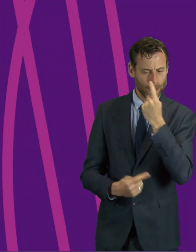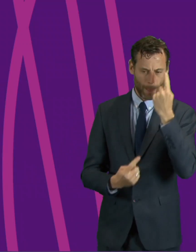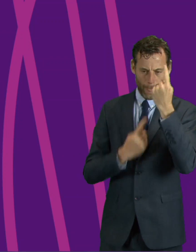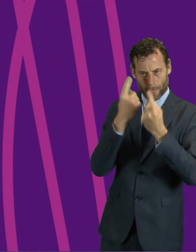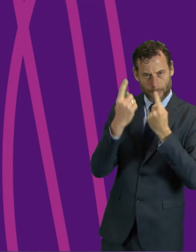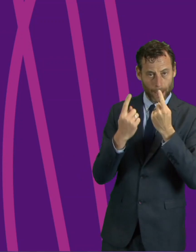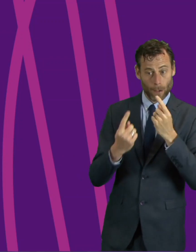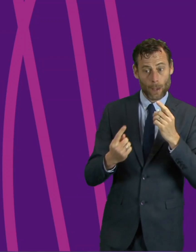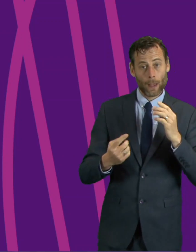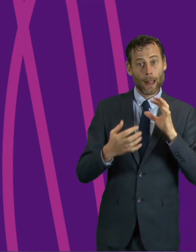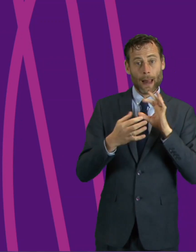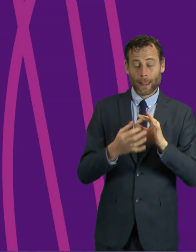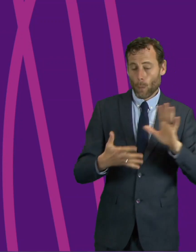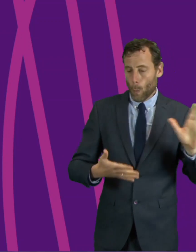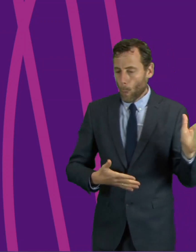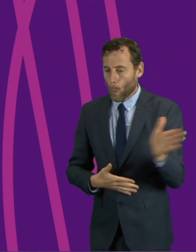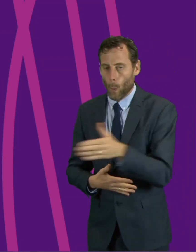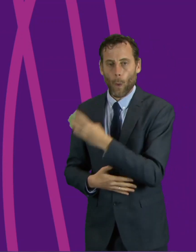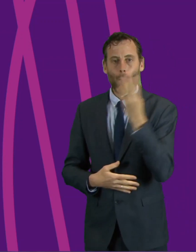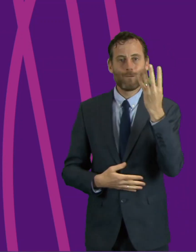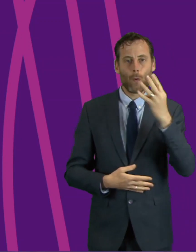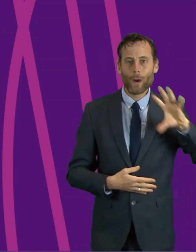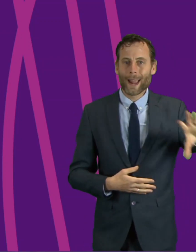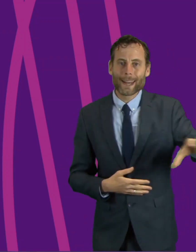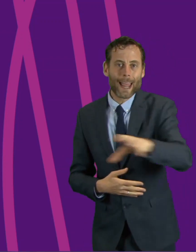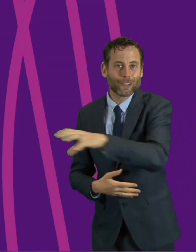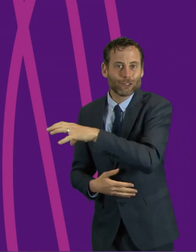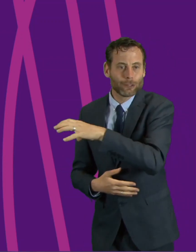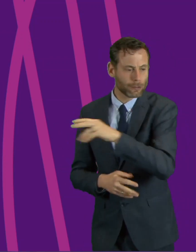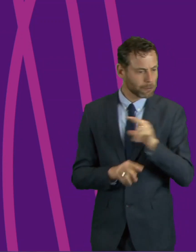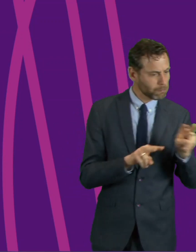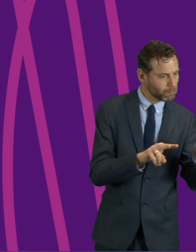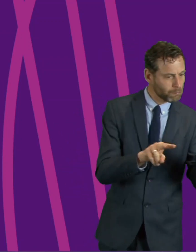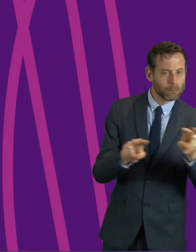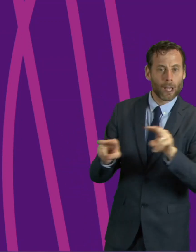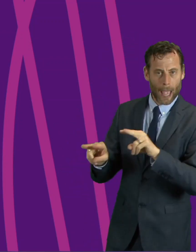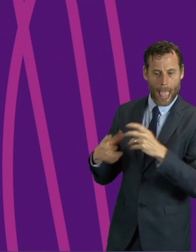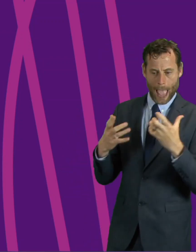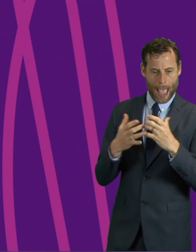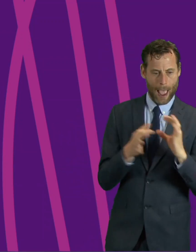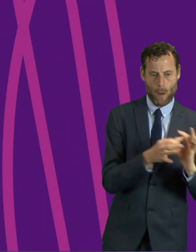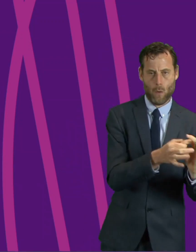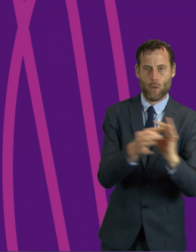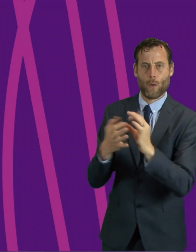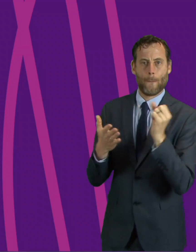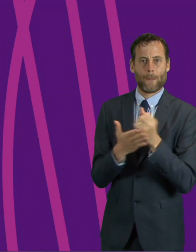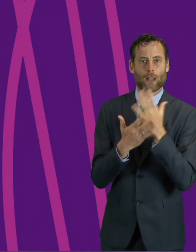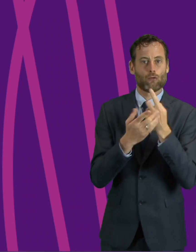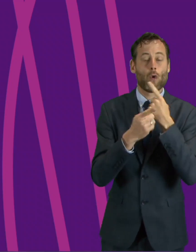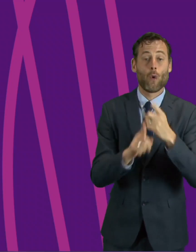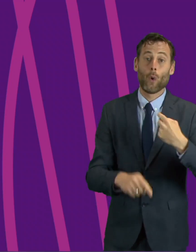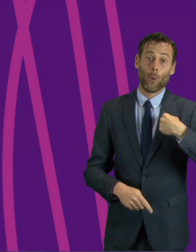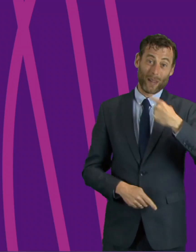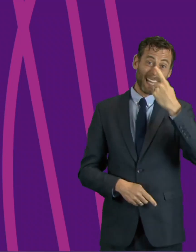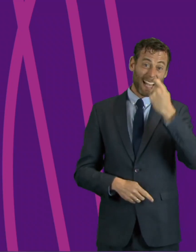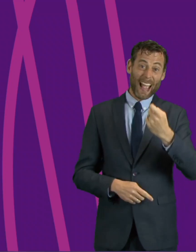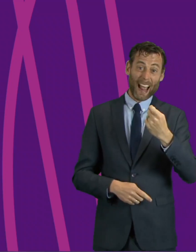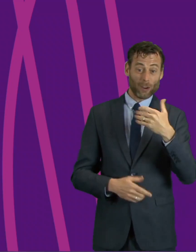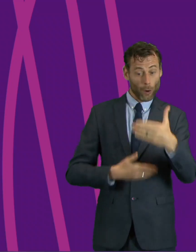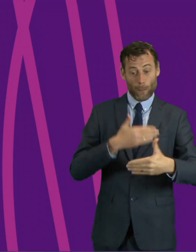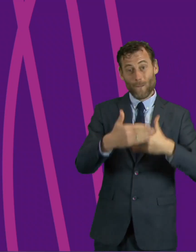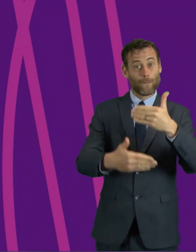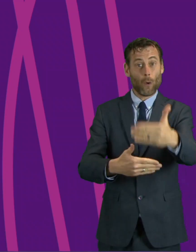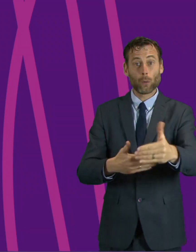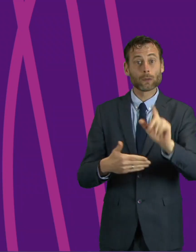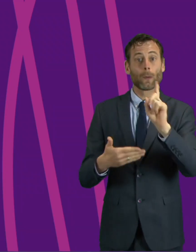this answer with a point I've made before. If we are to have we can have a four nations approach that is coordinated, that accepts